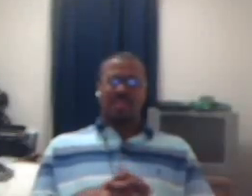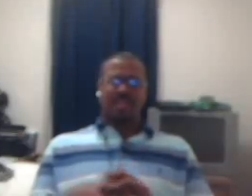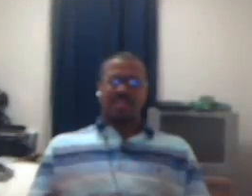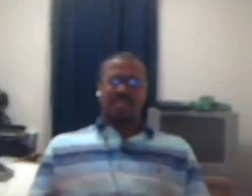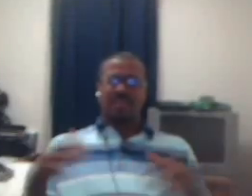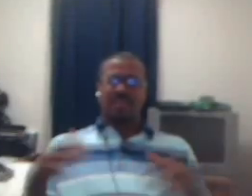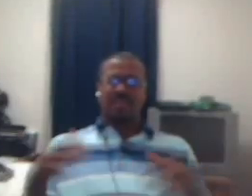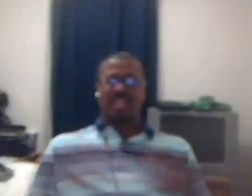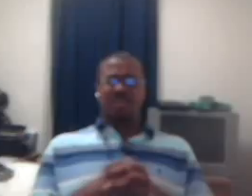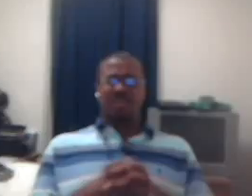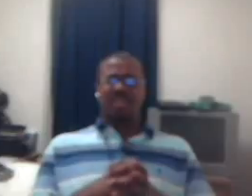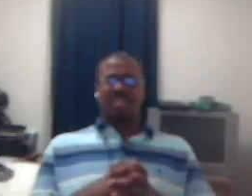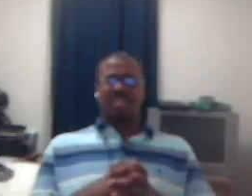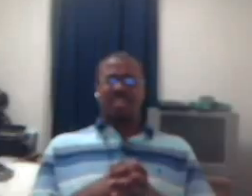So as far as I know,